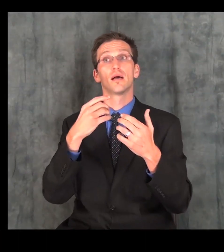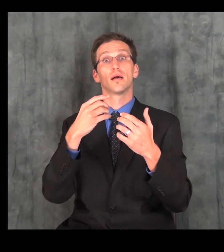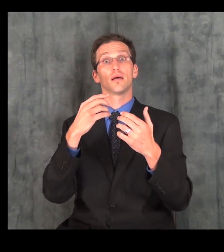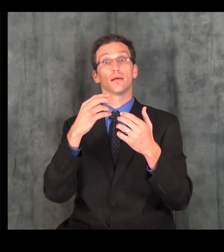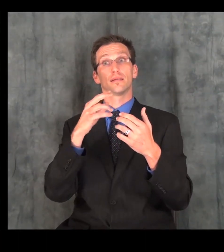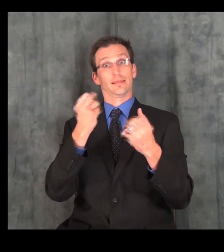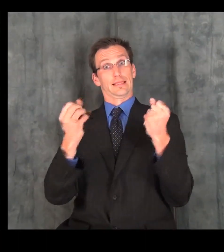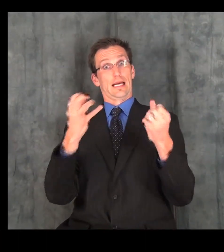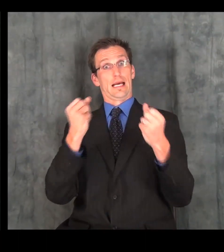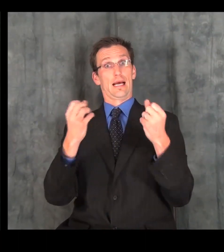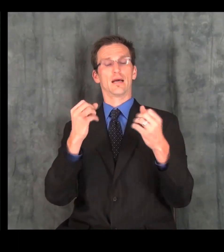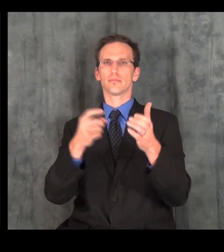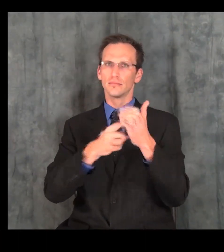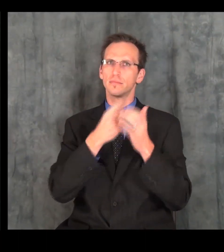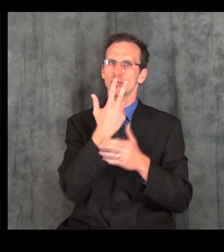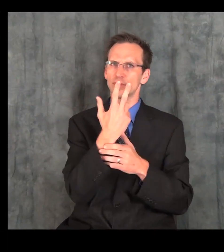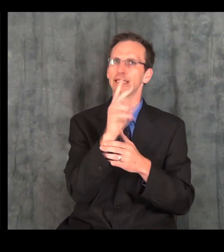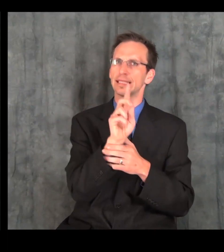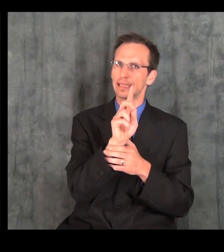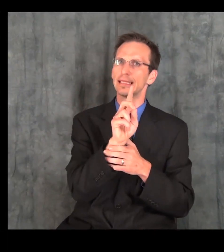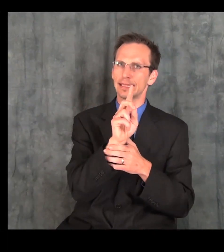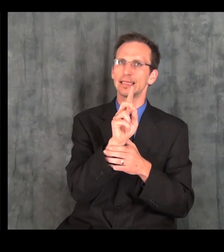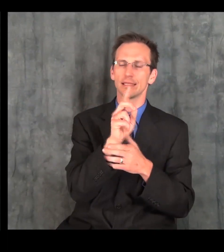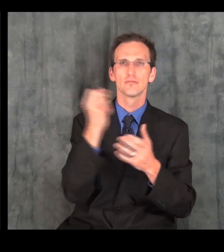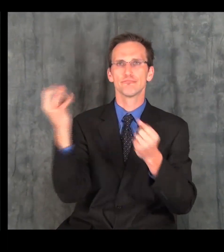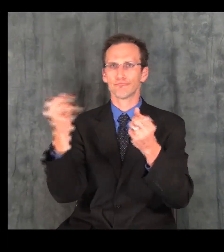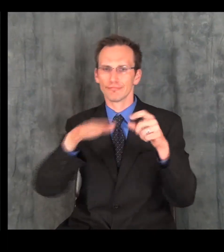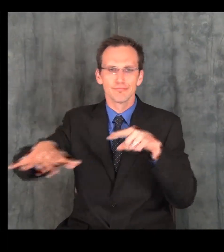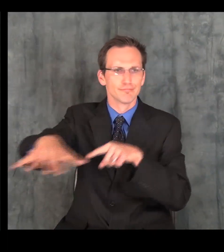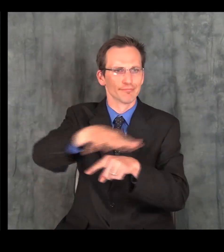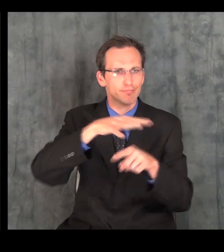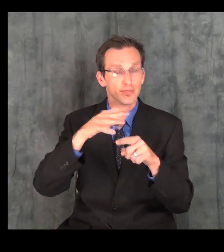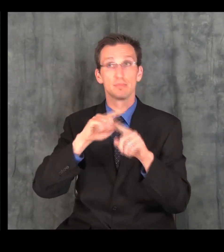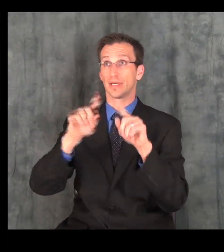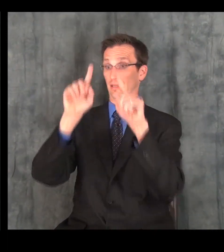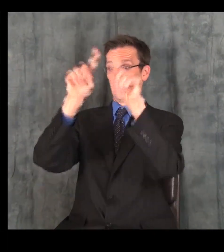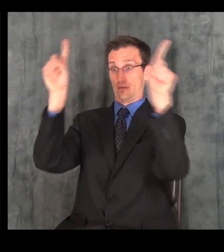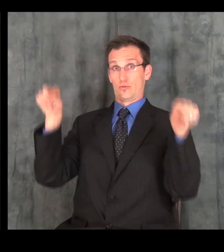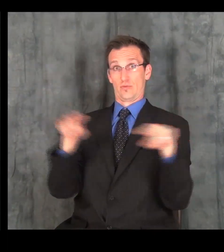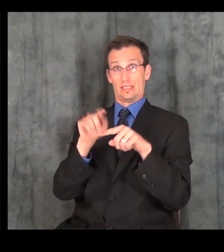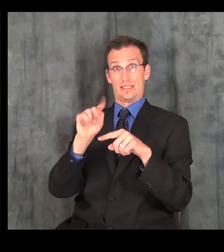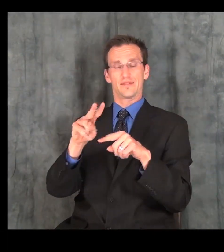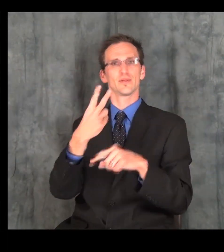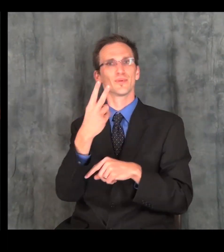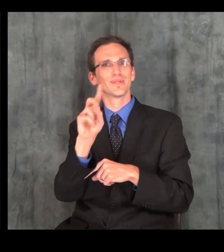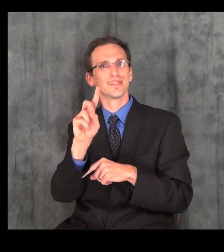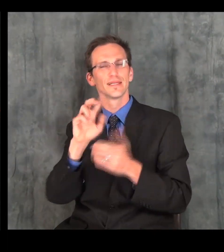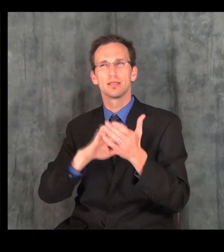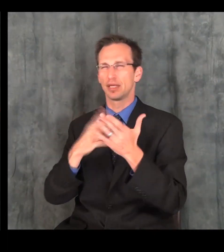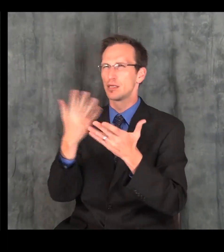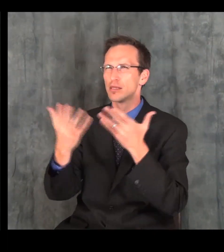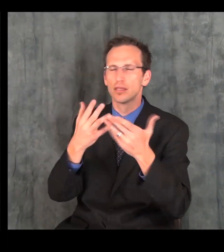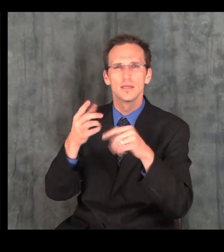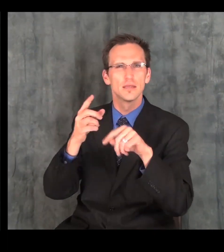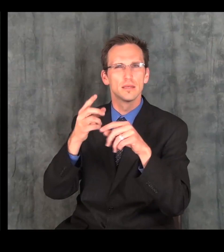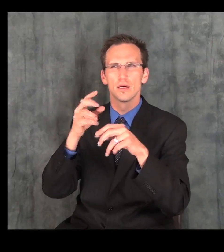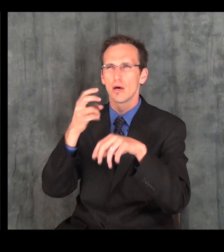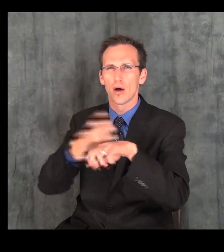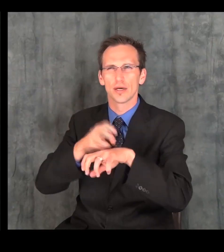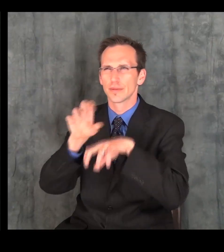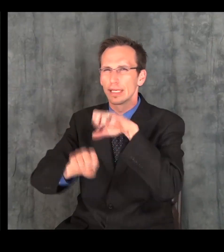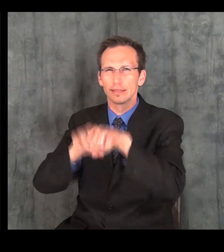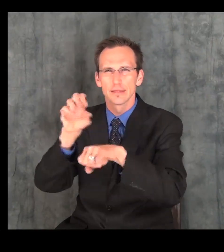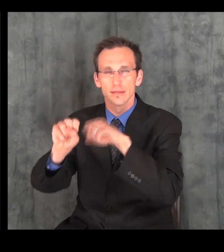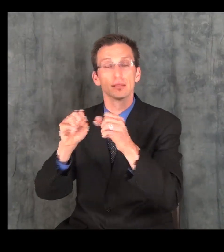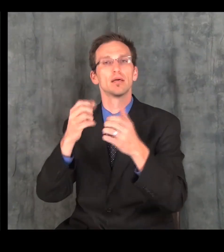watching signing on a television screen, and it's harder to read anyway. So if you've got a person signing on a large screen, the